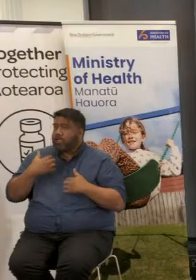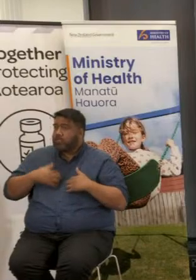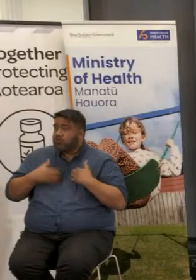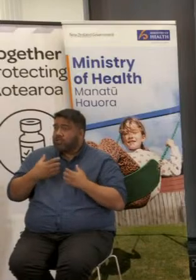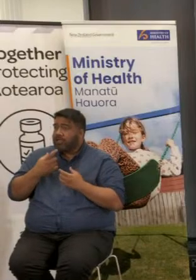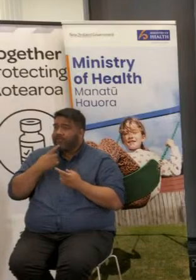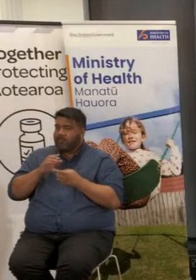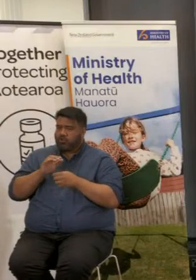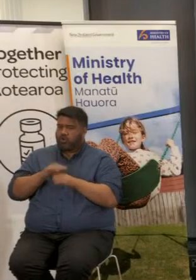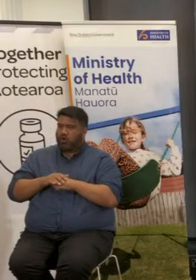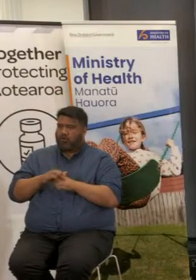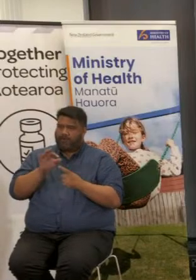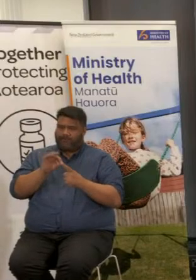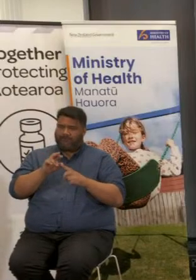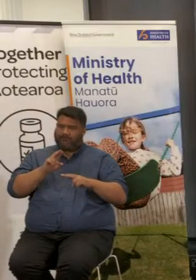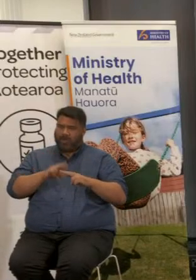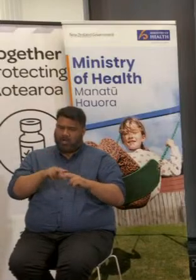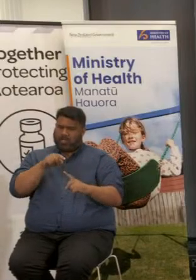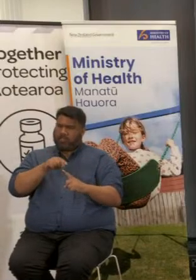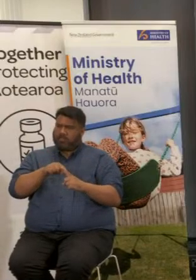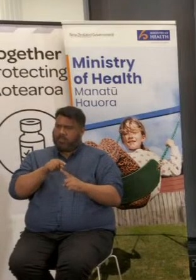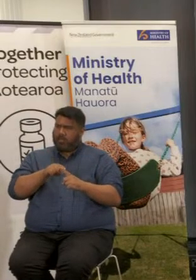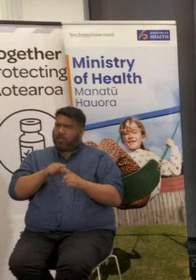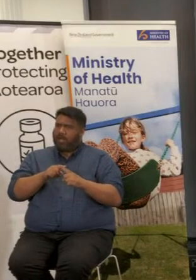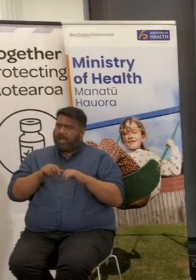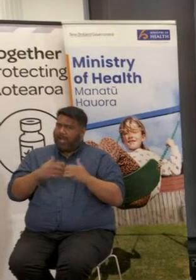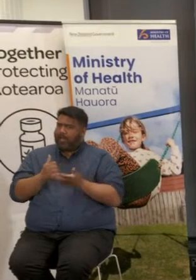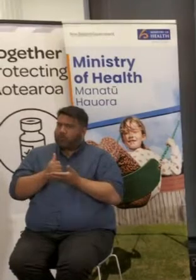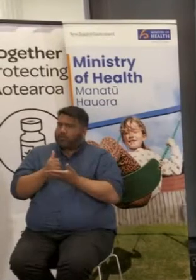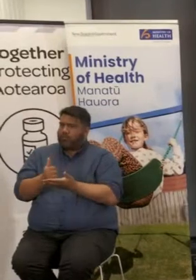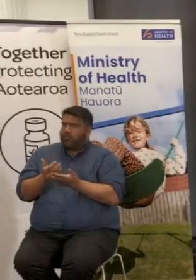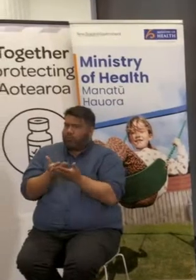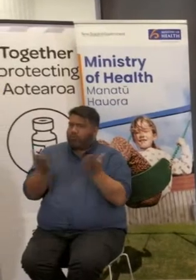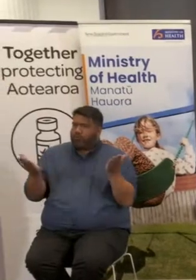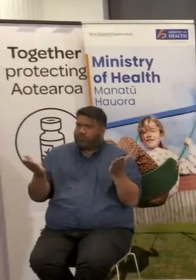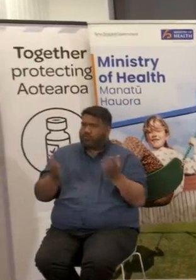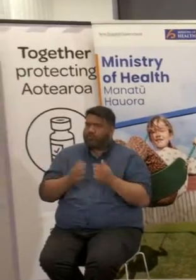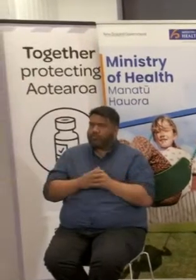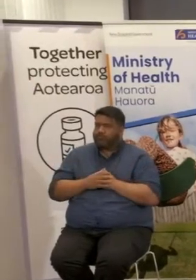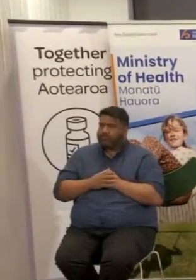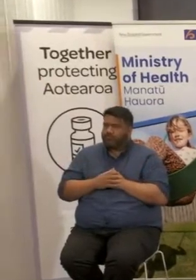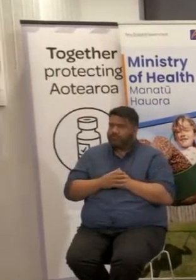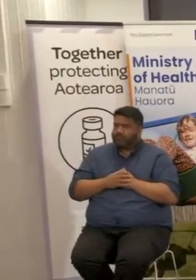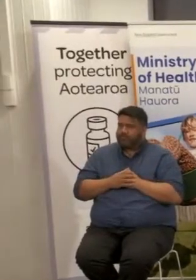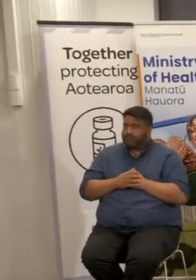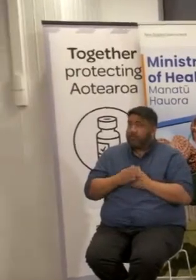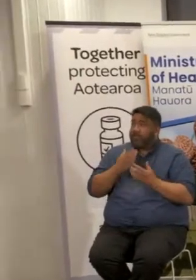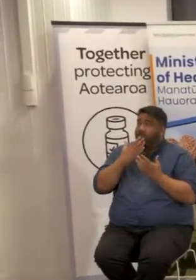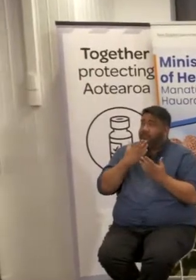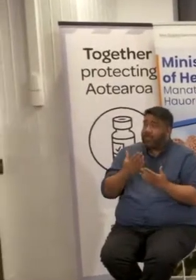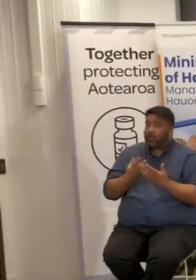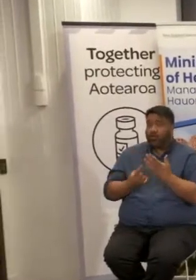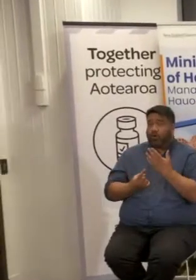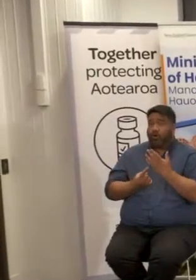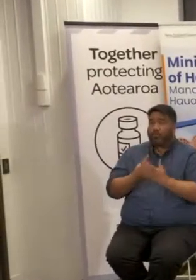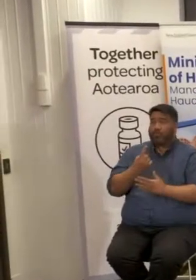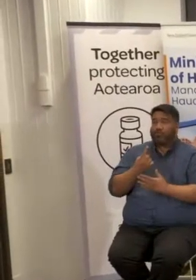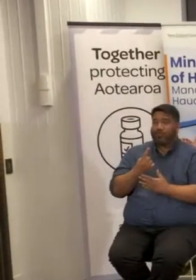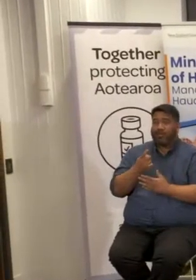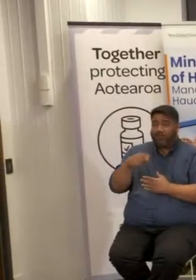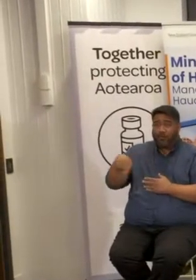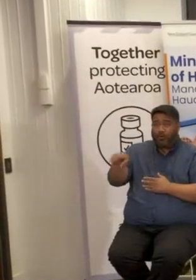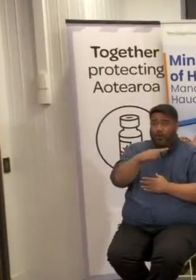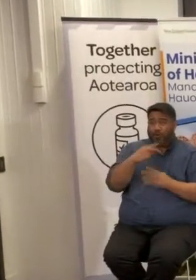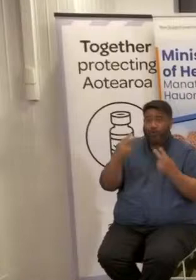around the protective effect of the vaccine, particularly in household settings. Nikki. Thanks, Ashley. Kia ora, and thanks for the opportunity to come and share a bit of our wonderful